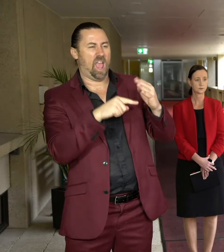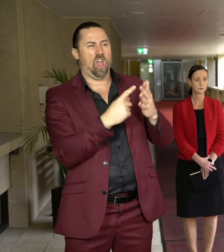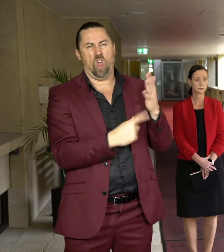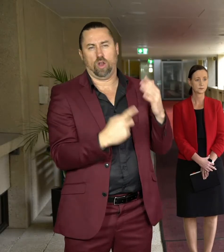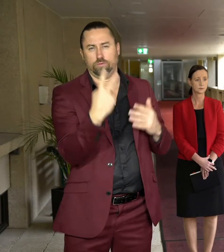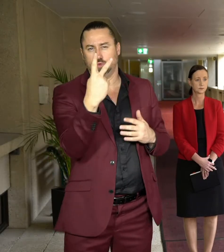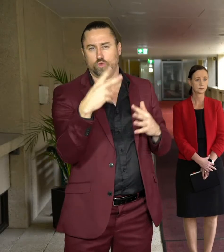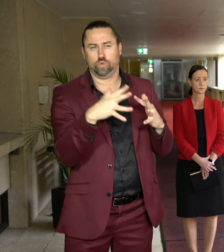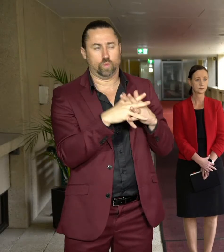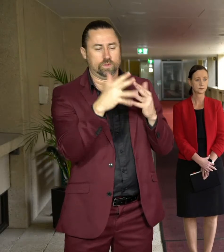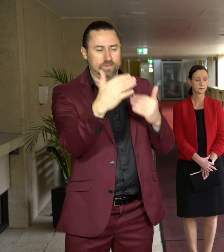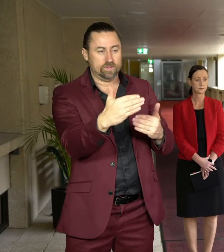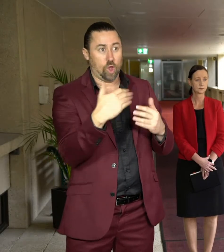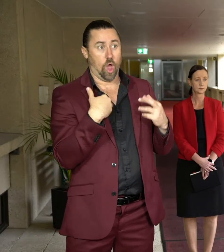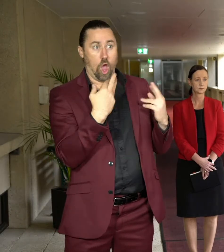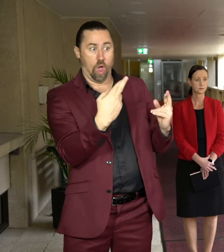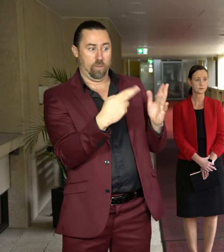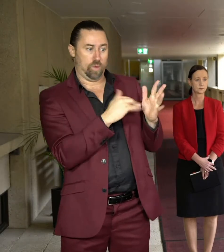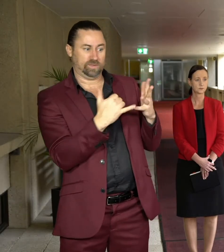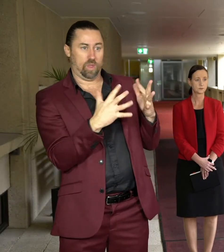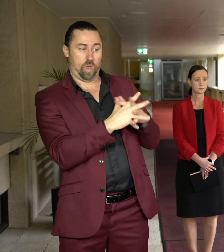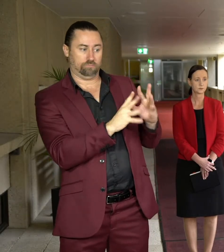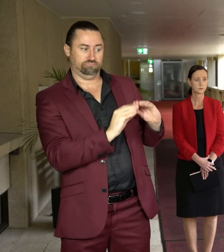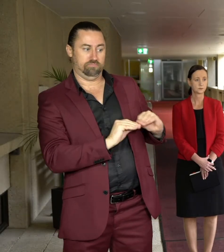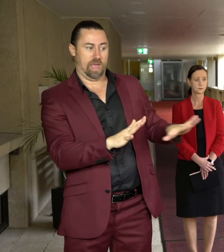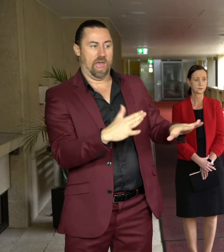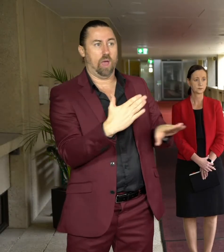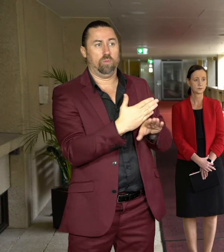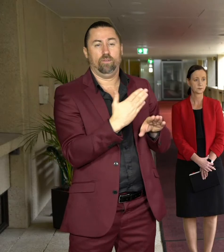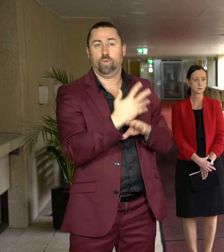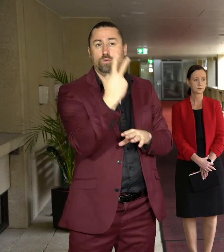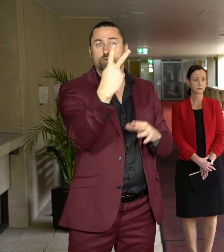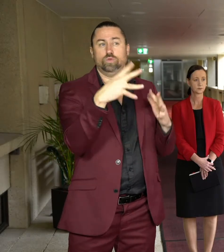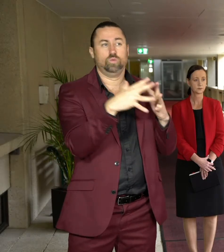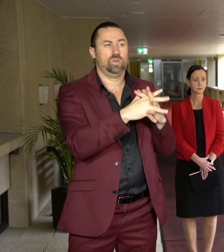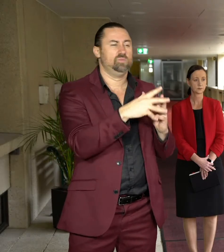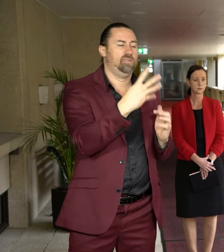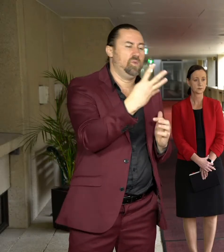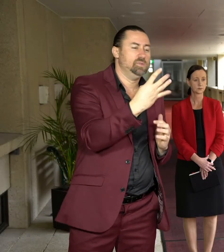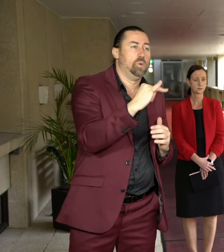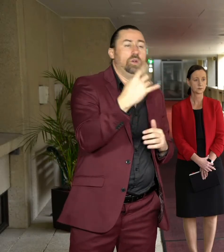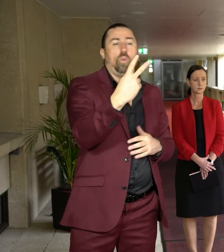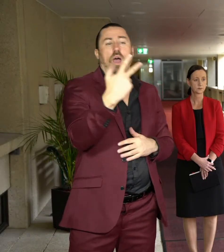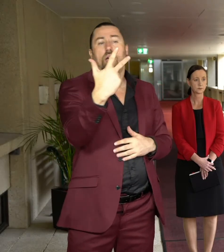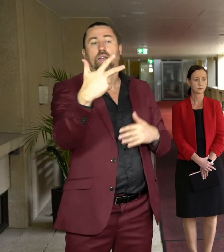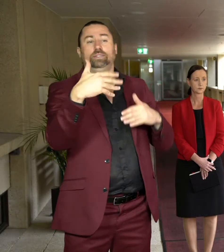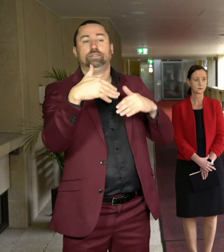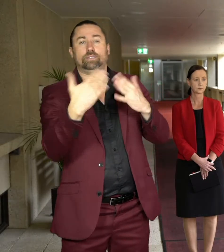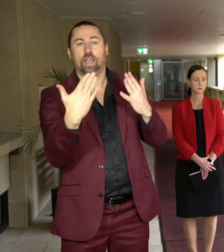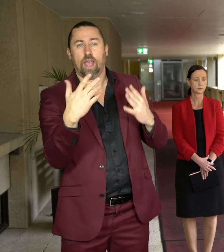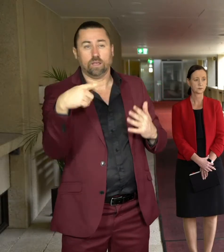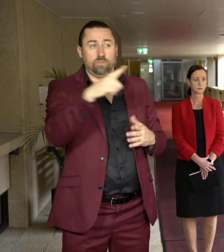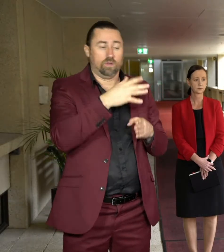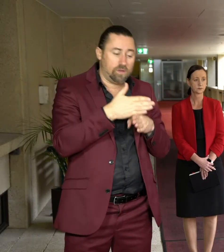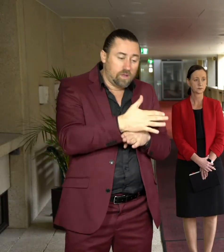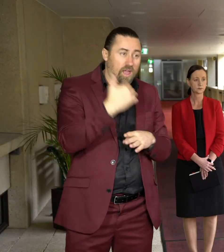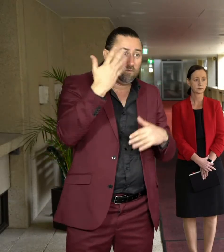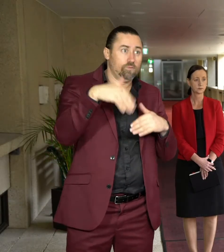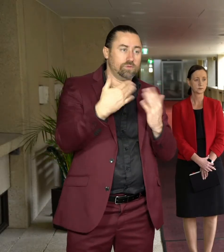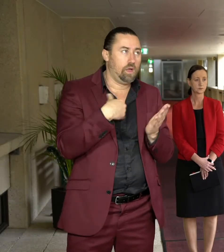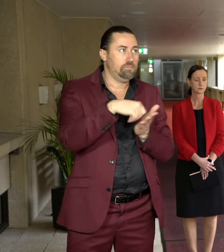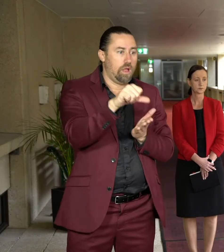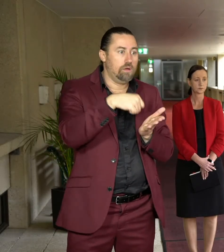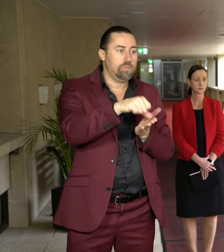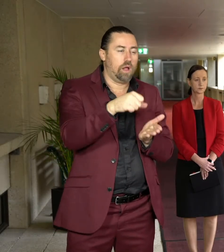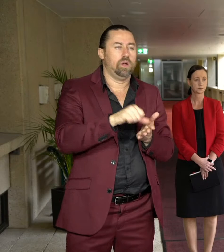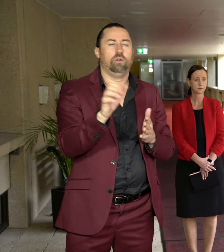the New South Wales outbreak can be contained within, say, 14 or 28 days, meaning people only need to apply for 2 of those